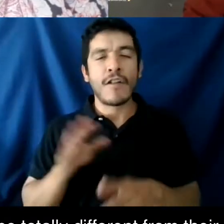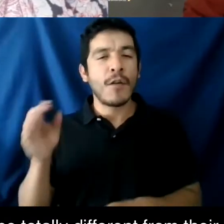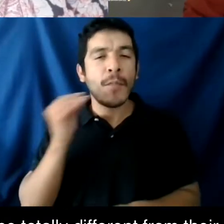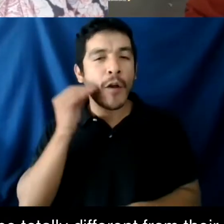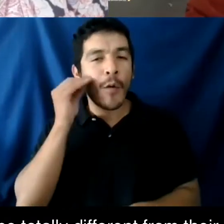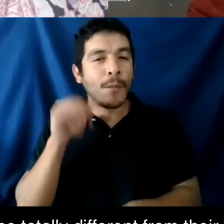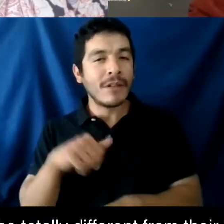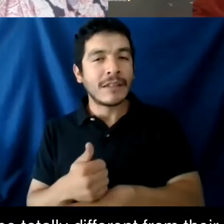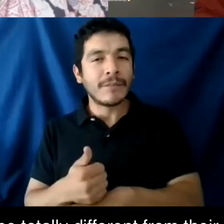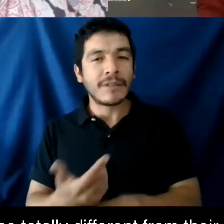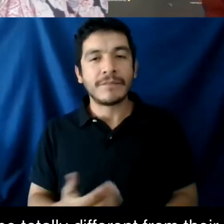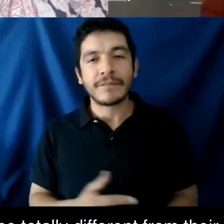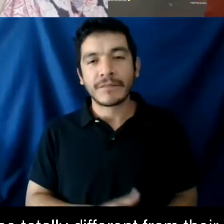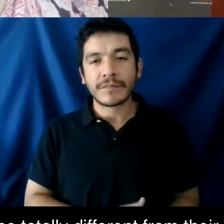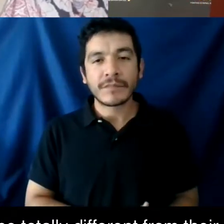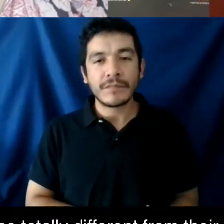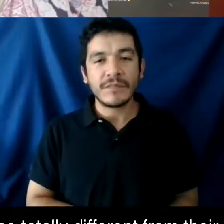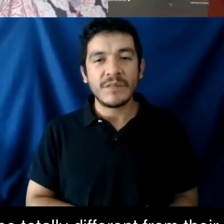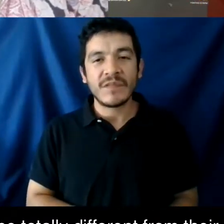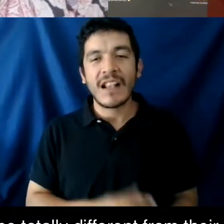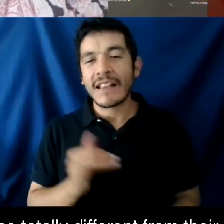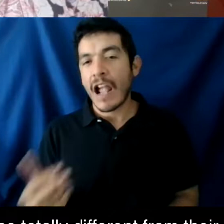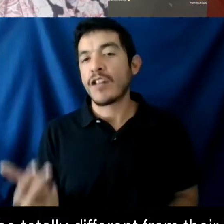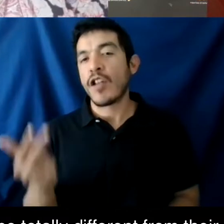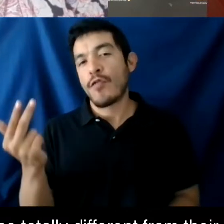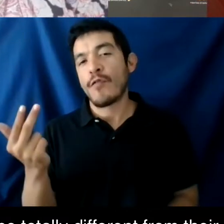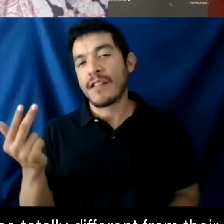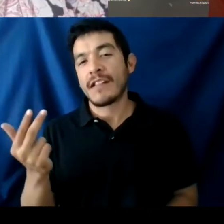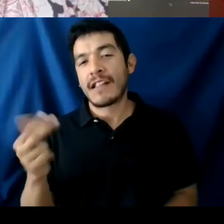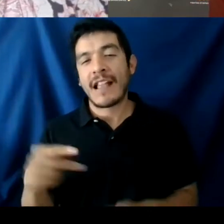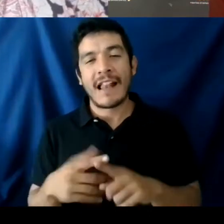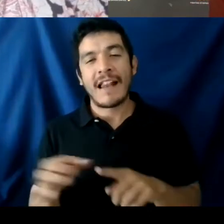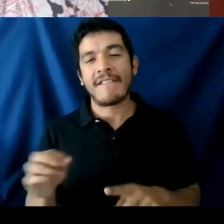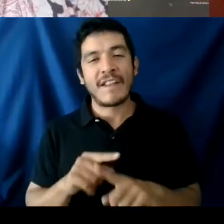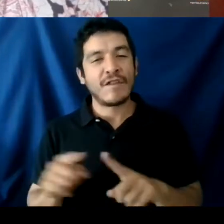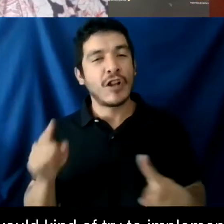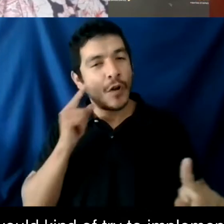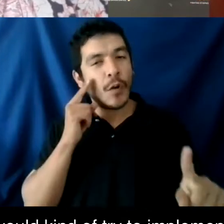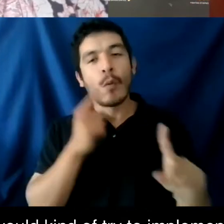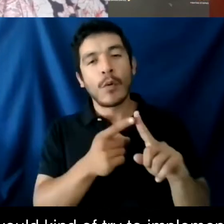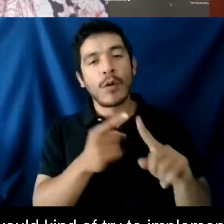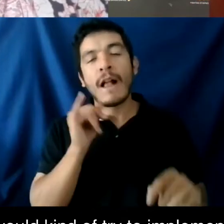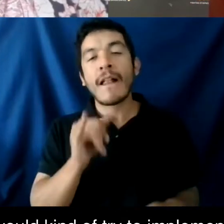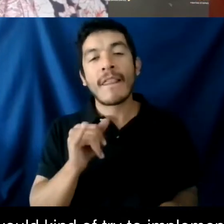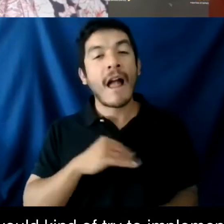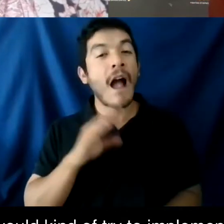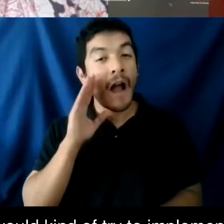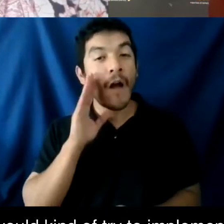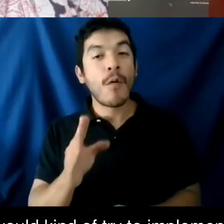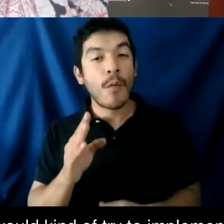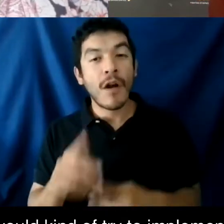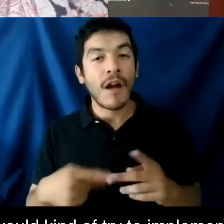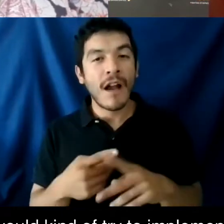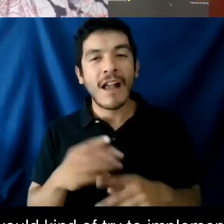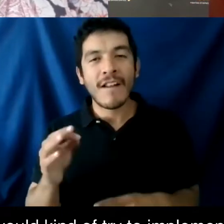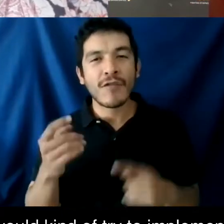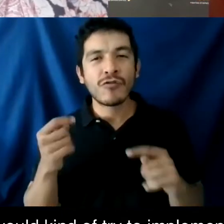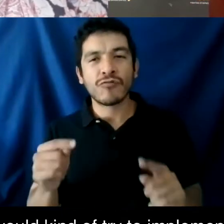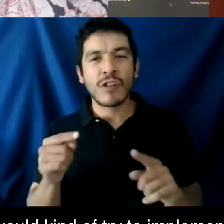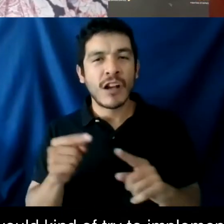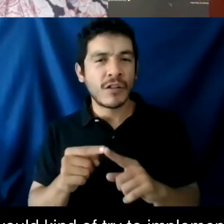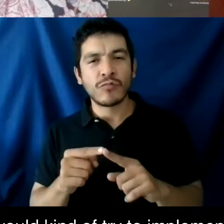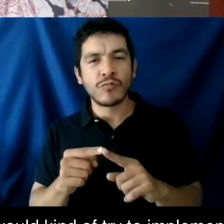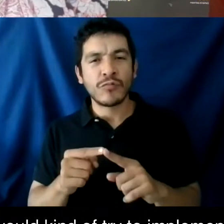setting. So those are three kind of aspects that I would kind of try